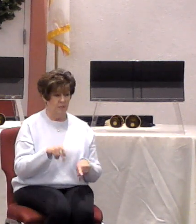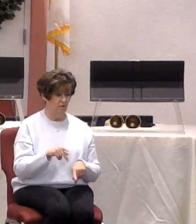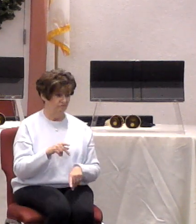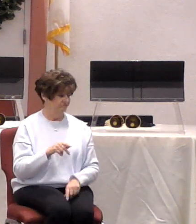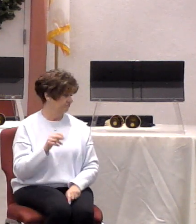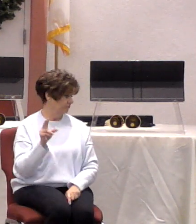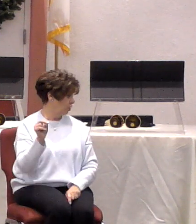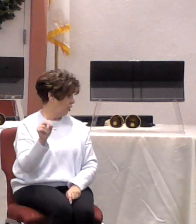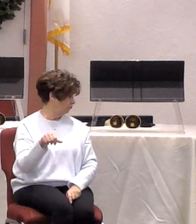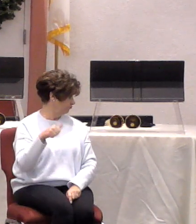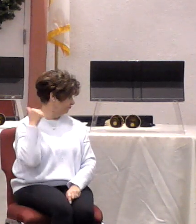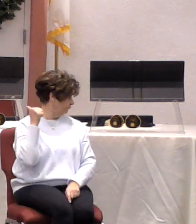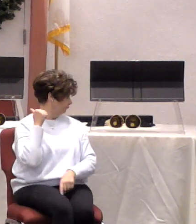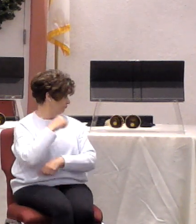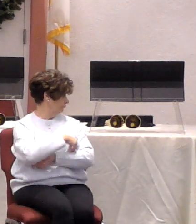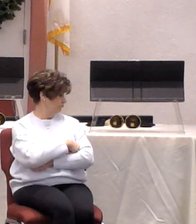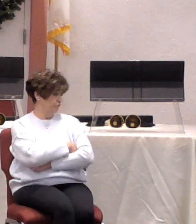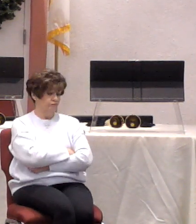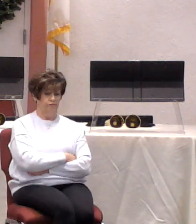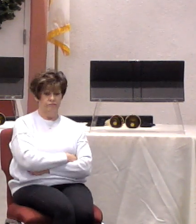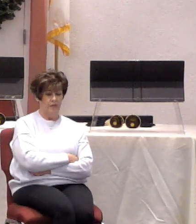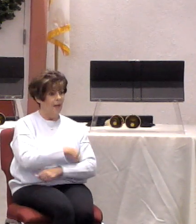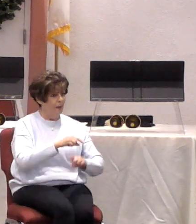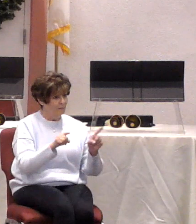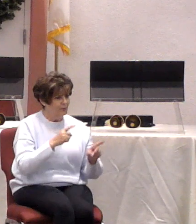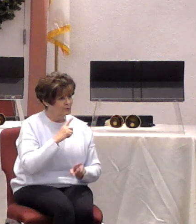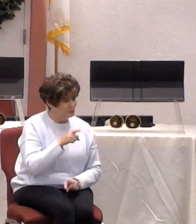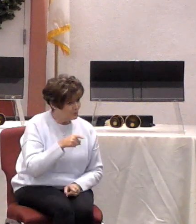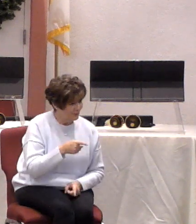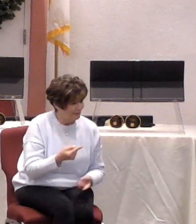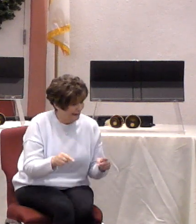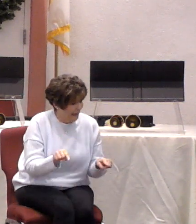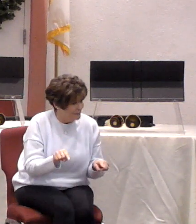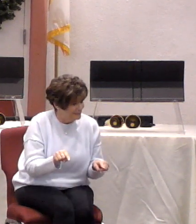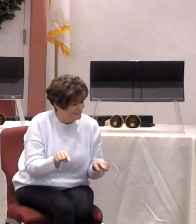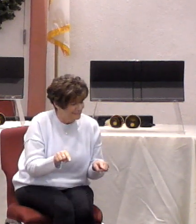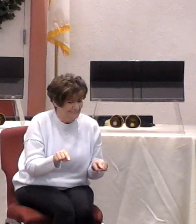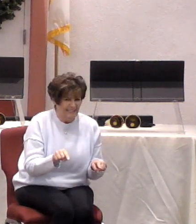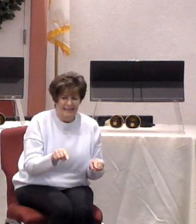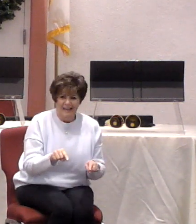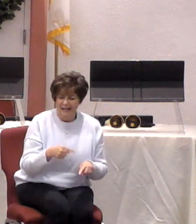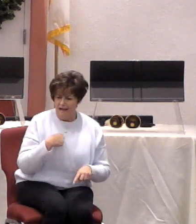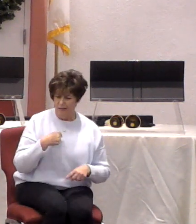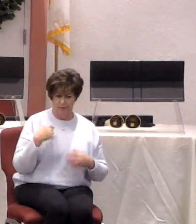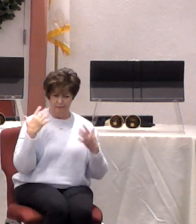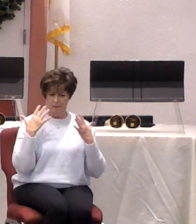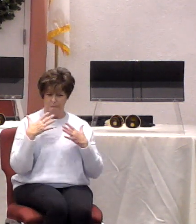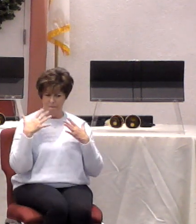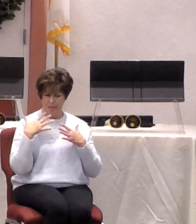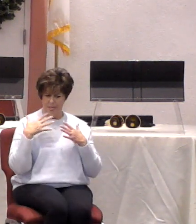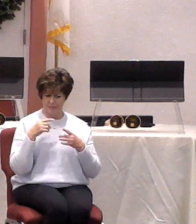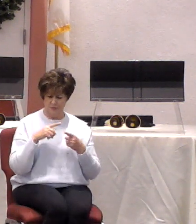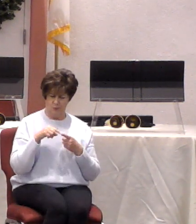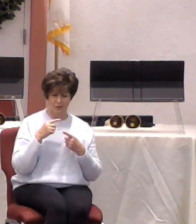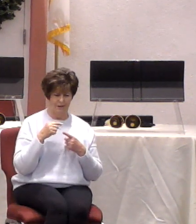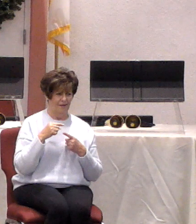real event. It really did happen. I'm always amazed when I come across somebody, and occasionally I do, who will